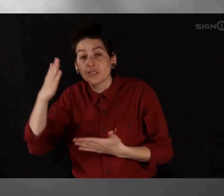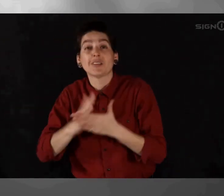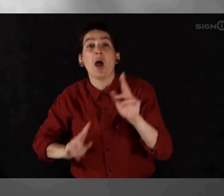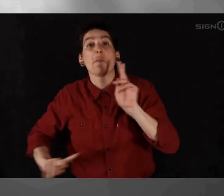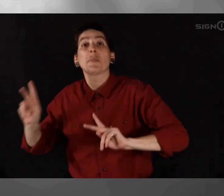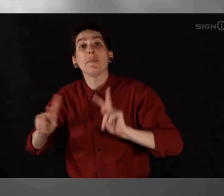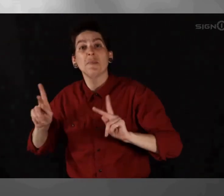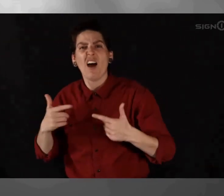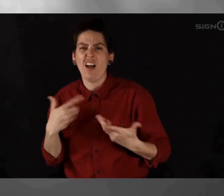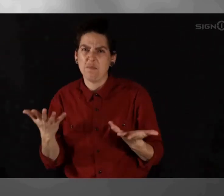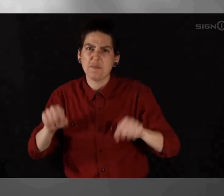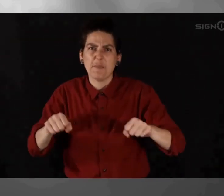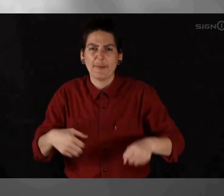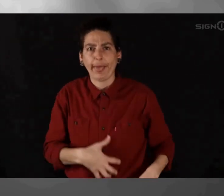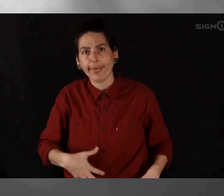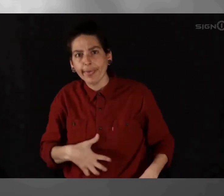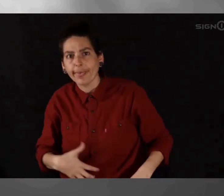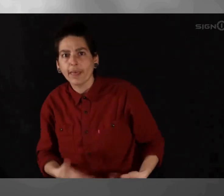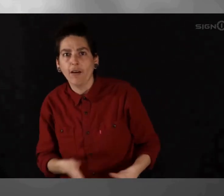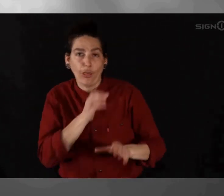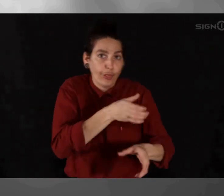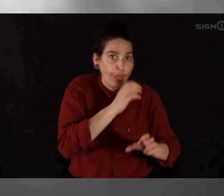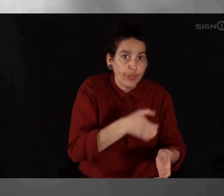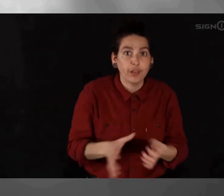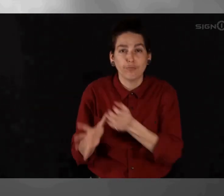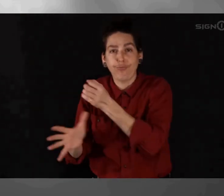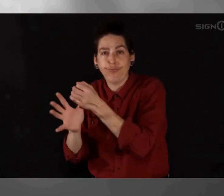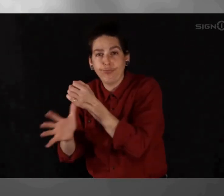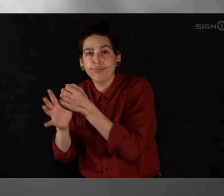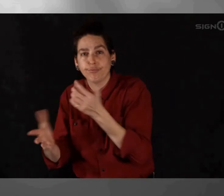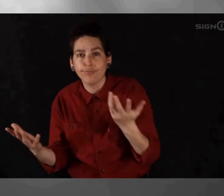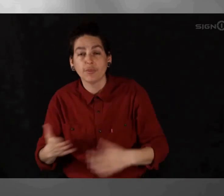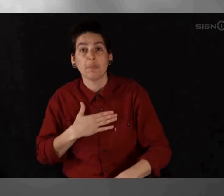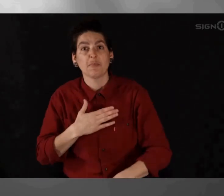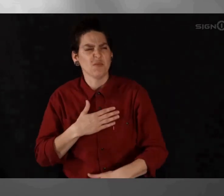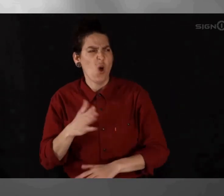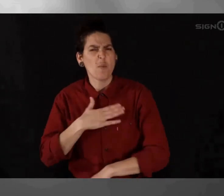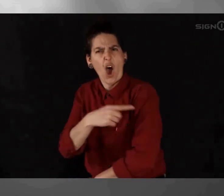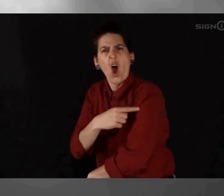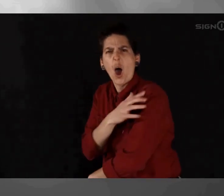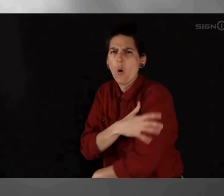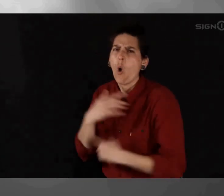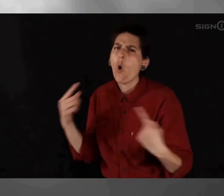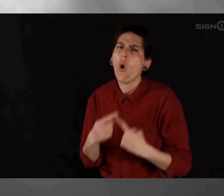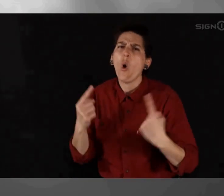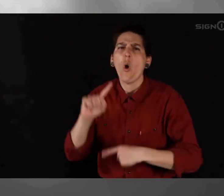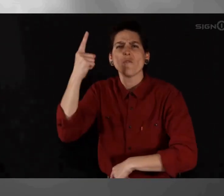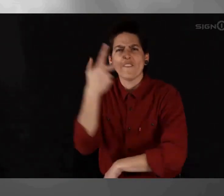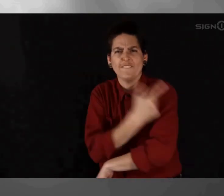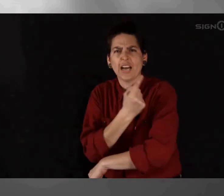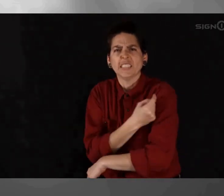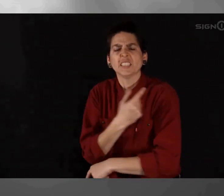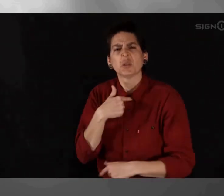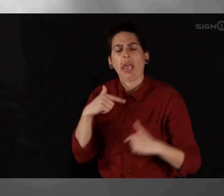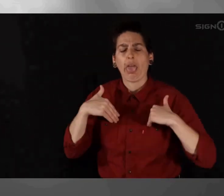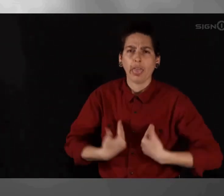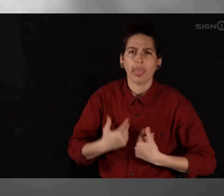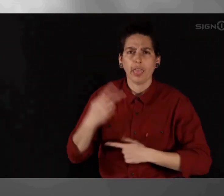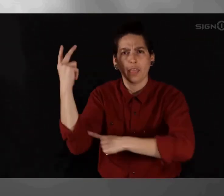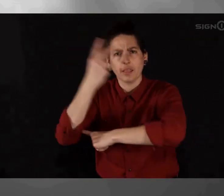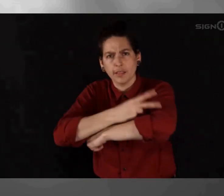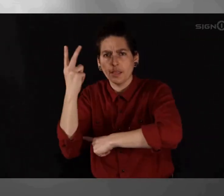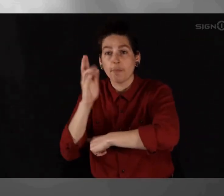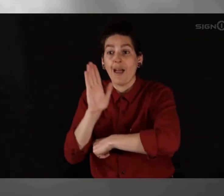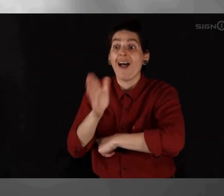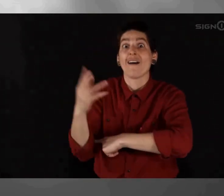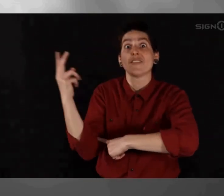diarrhea. My arm was really sore on the first one, And I was a little tired for like 2